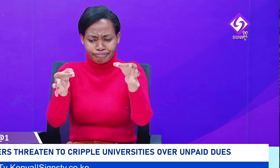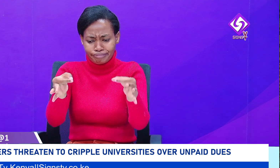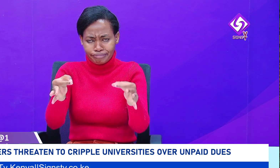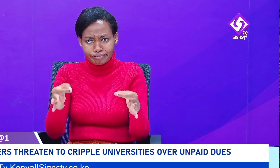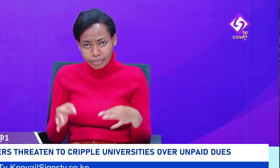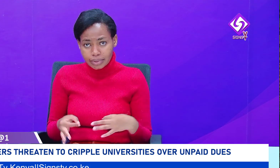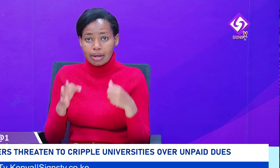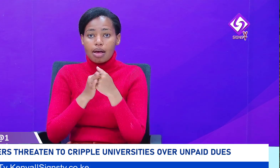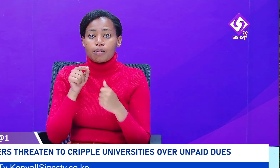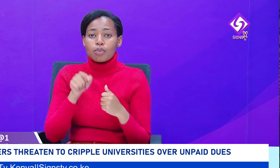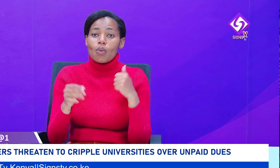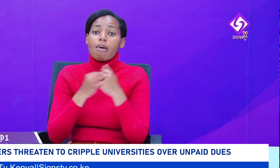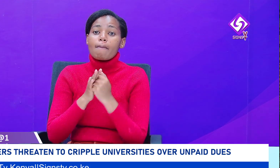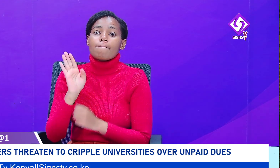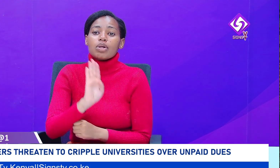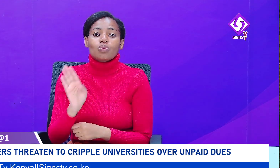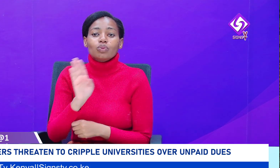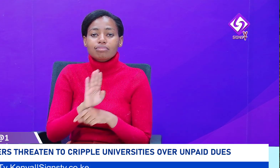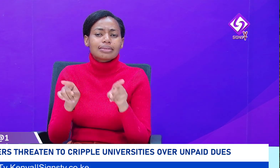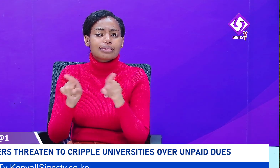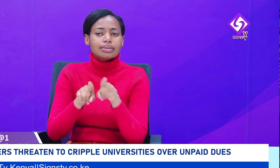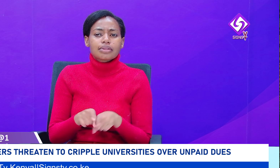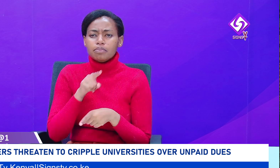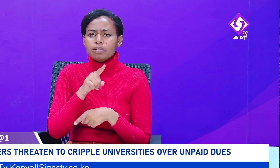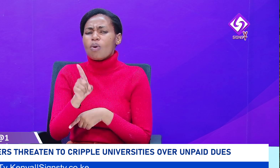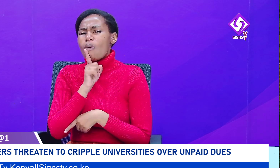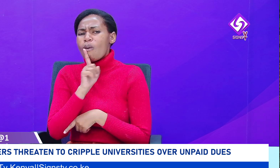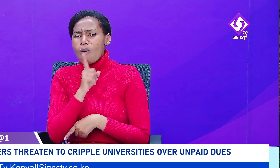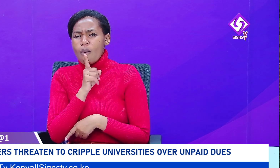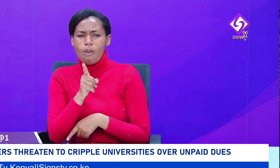2017 to 2021 CBA, which amounts to